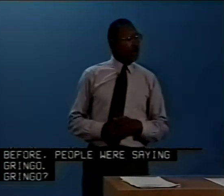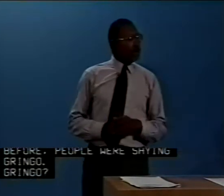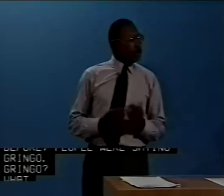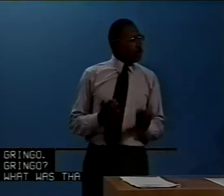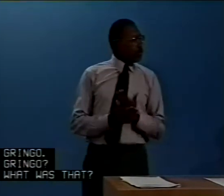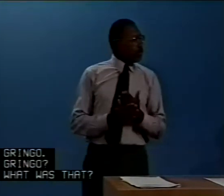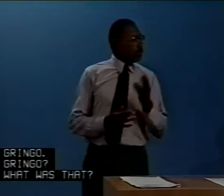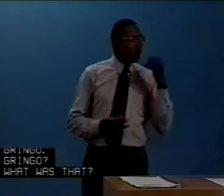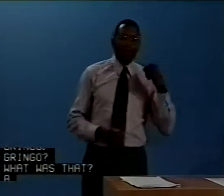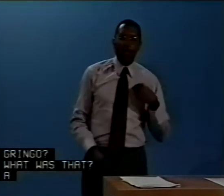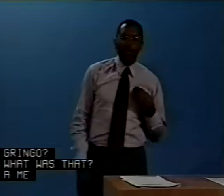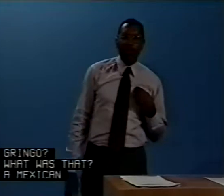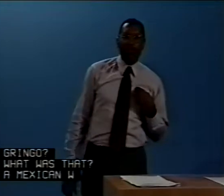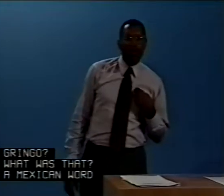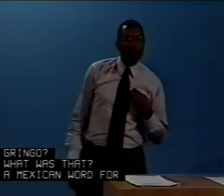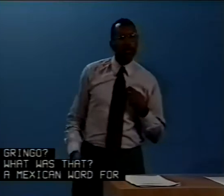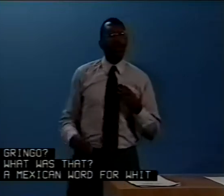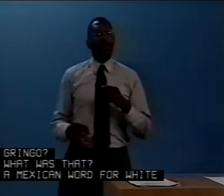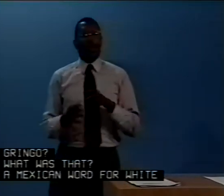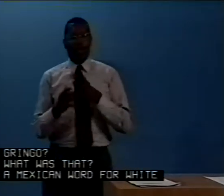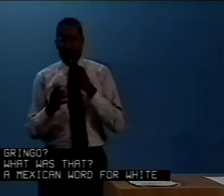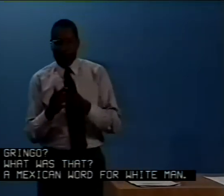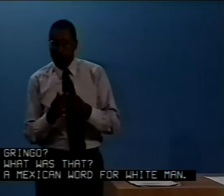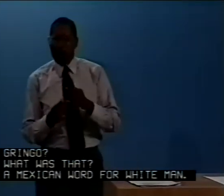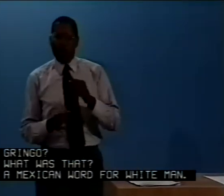man. That was a new experience.